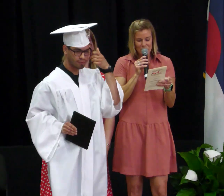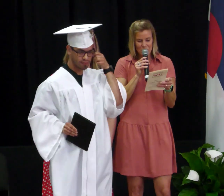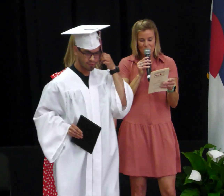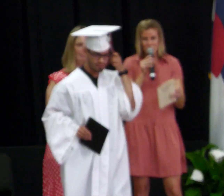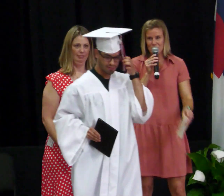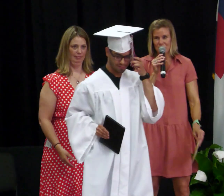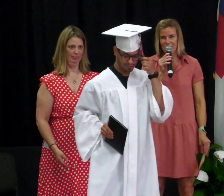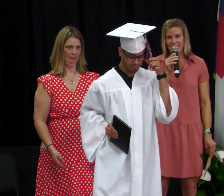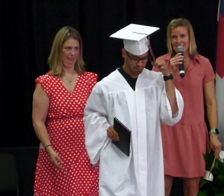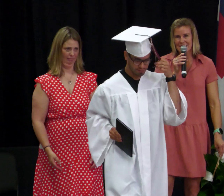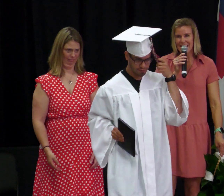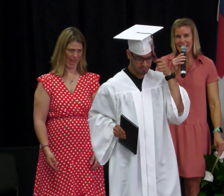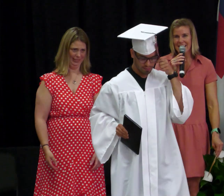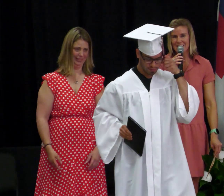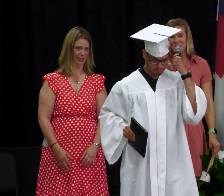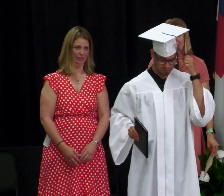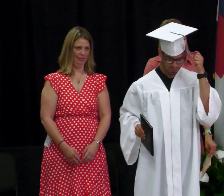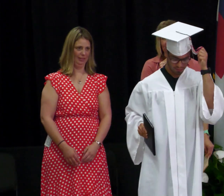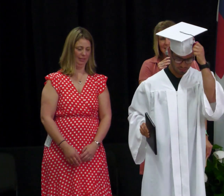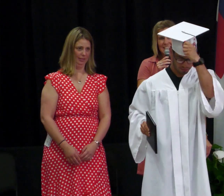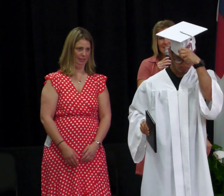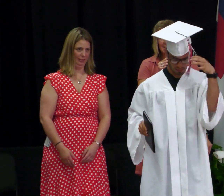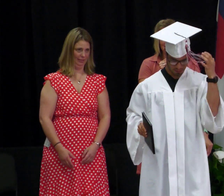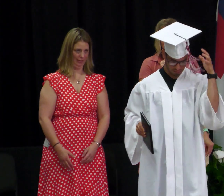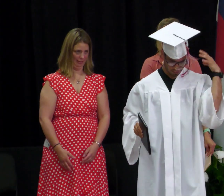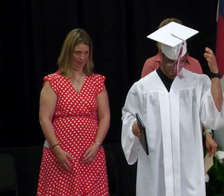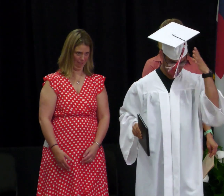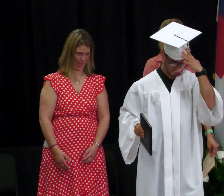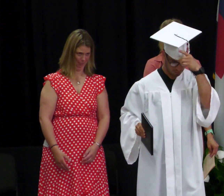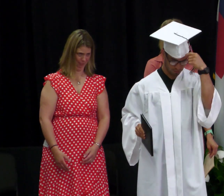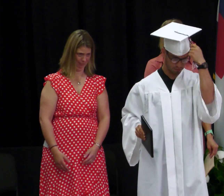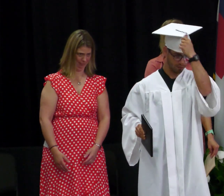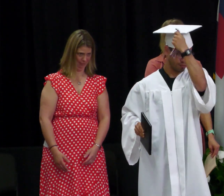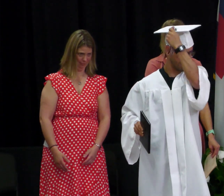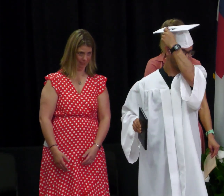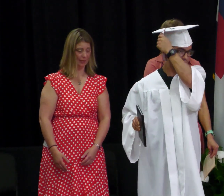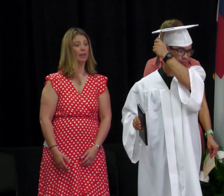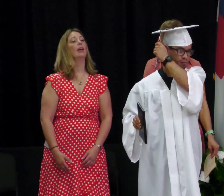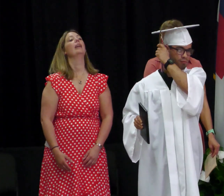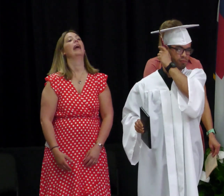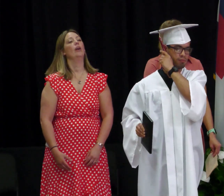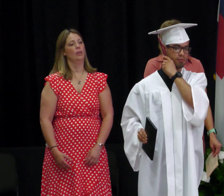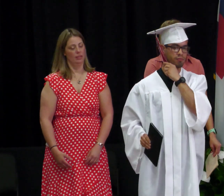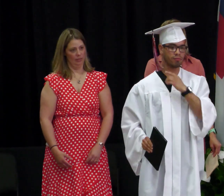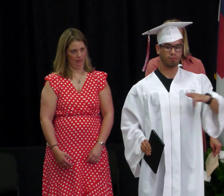Julio approaches the front of the stage He's moving his tassel